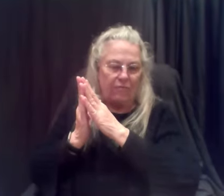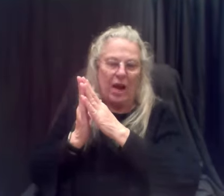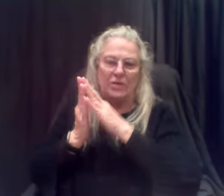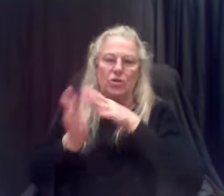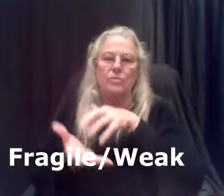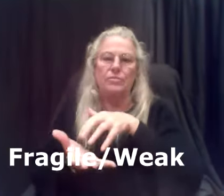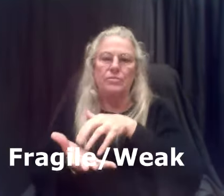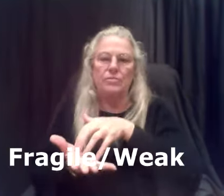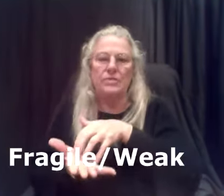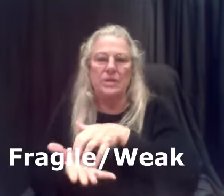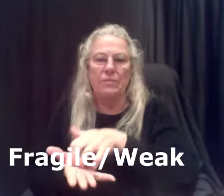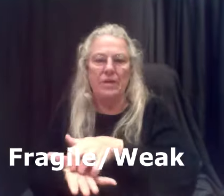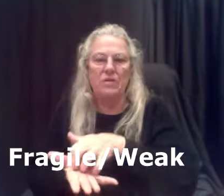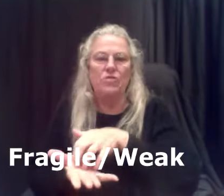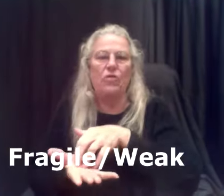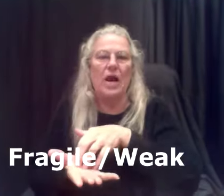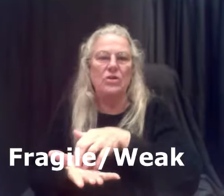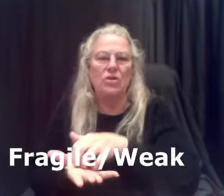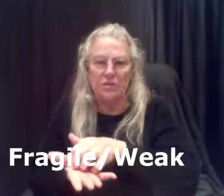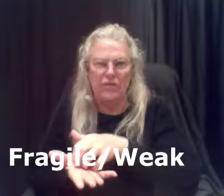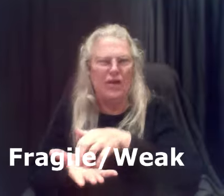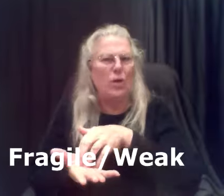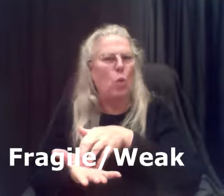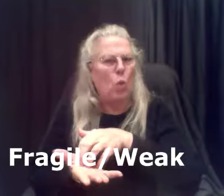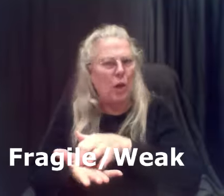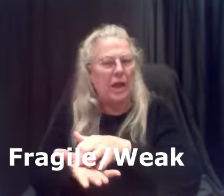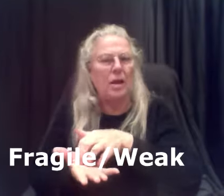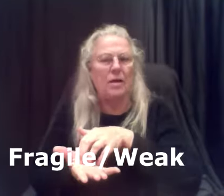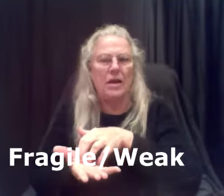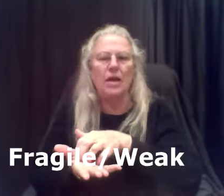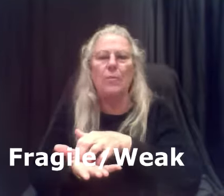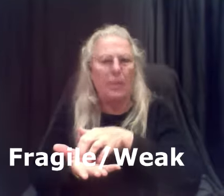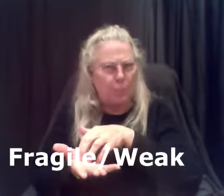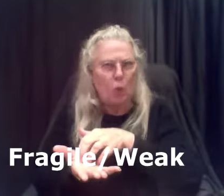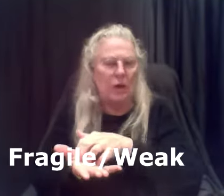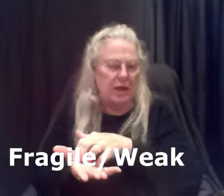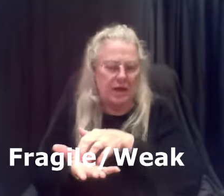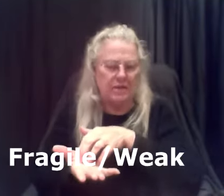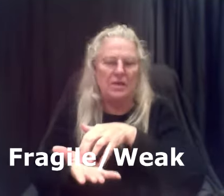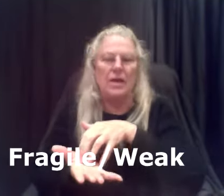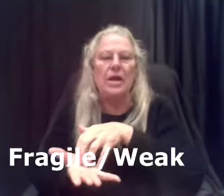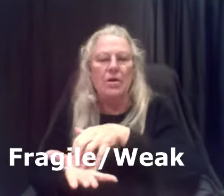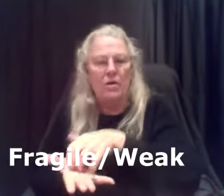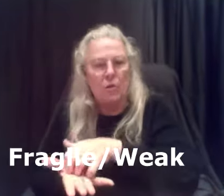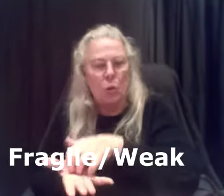Fragile. Something that's fragile is very weak. It can be broken easily.